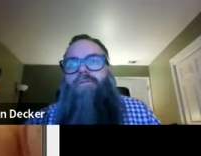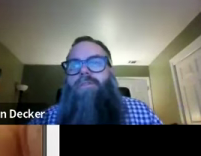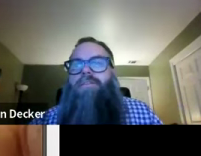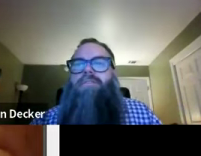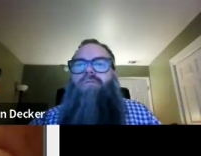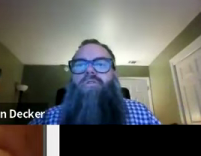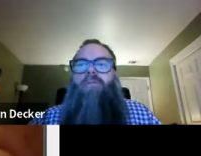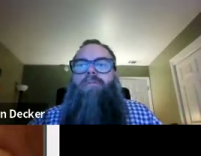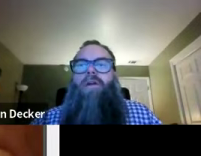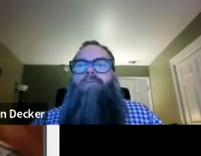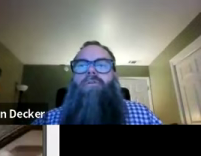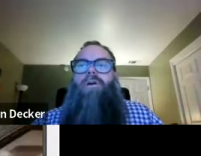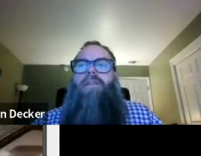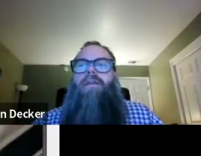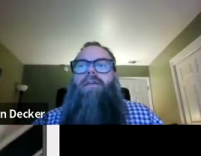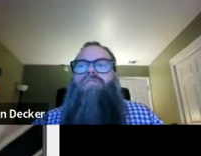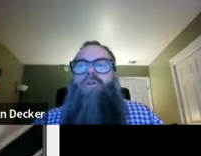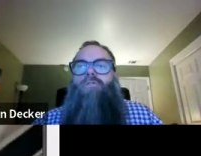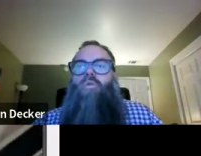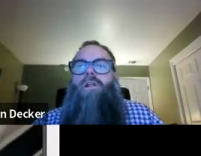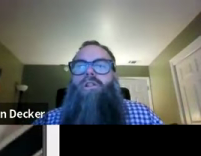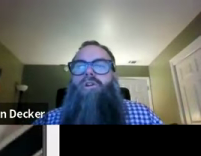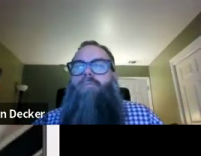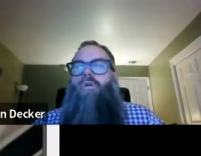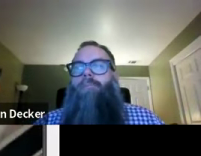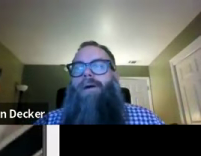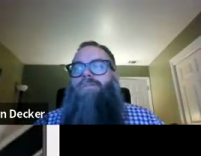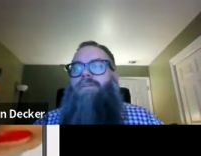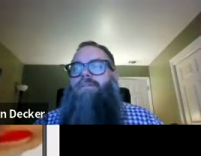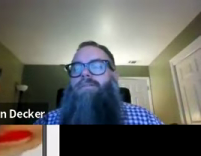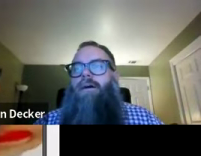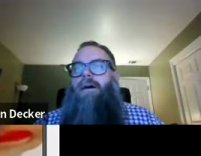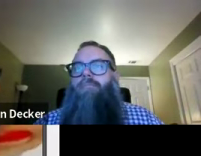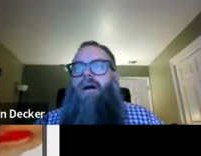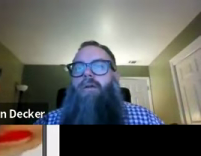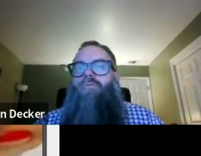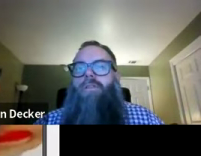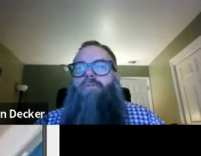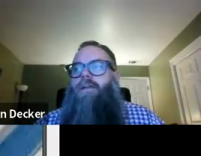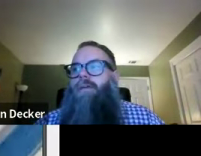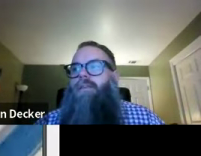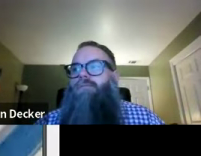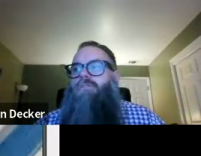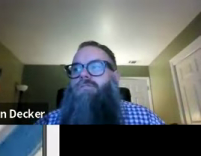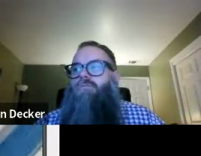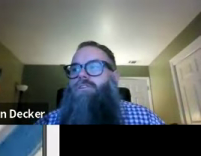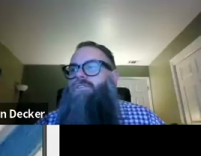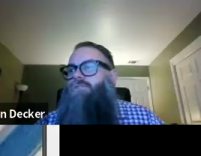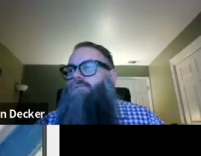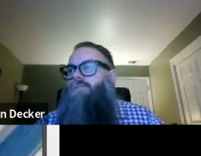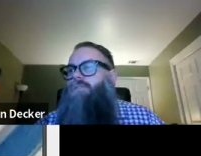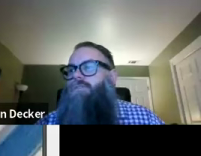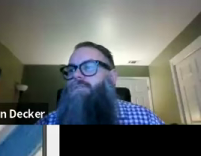got done going over, this is a requirement for everyone. So if you want to learn more about this, I really recommend that